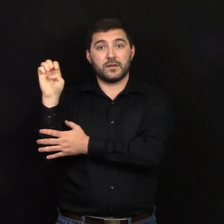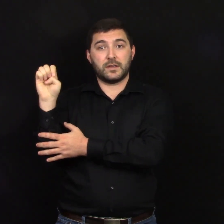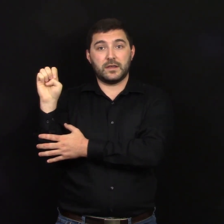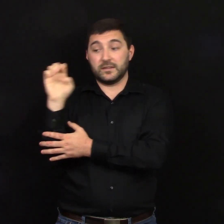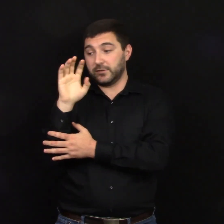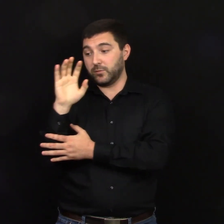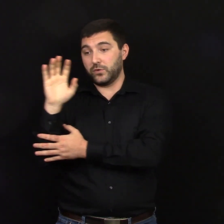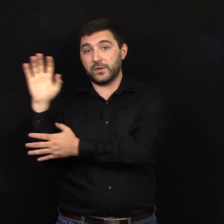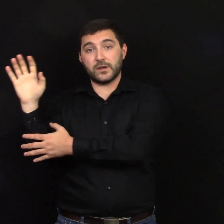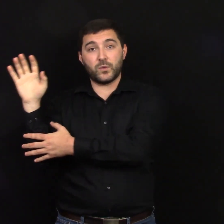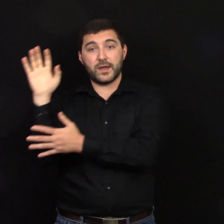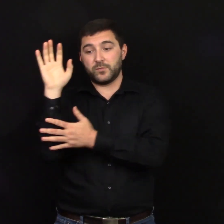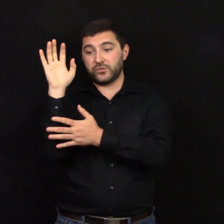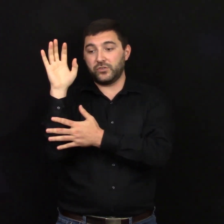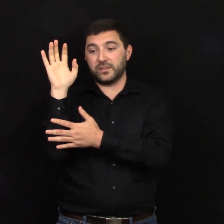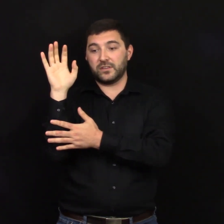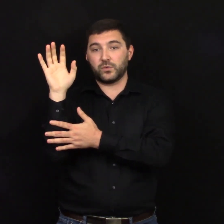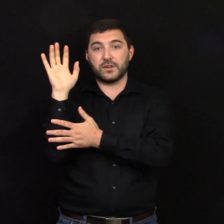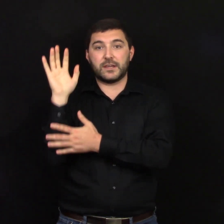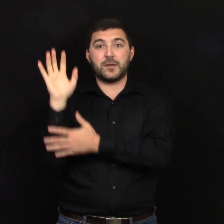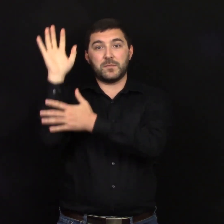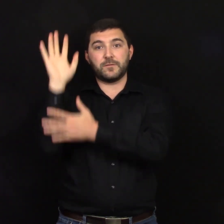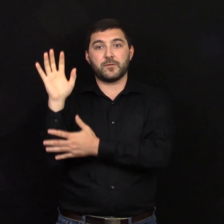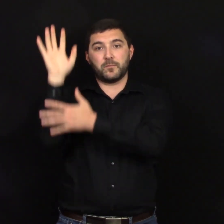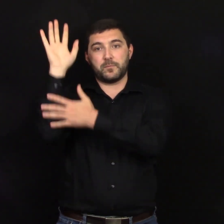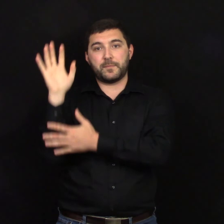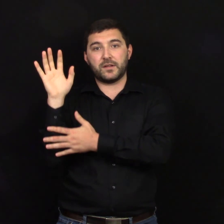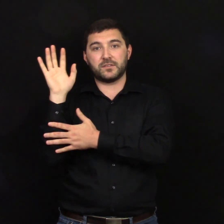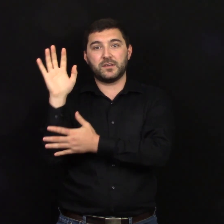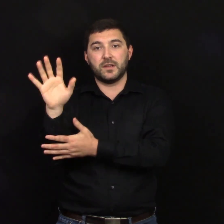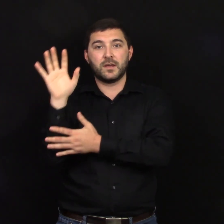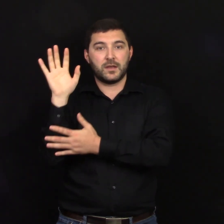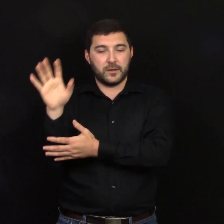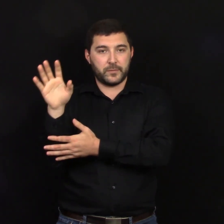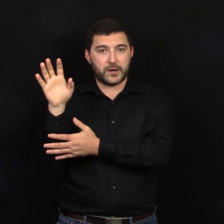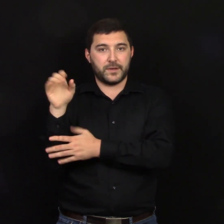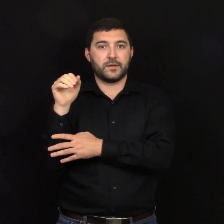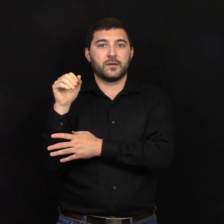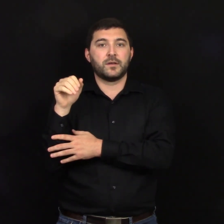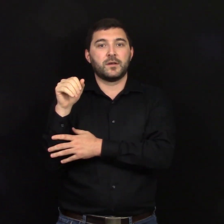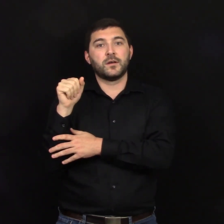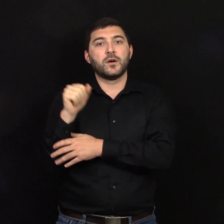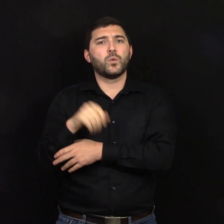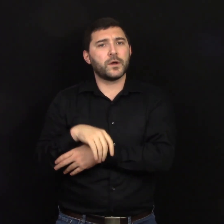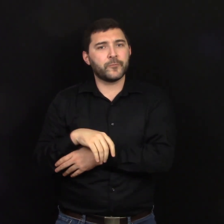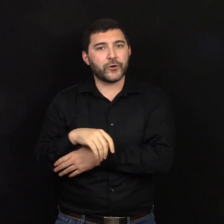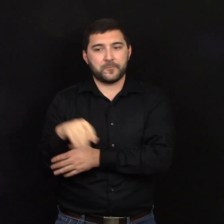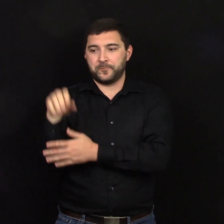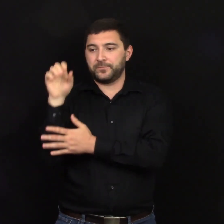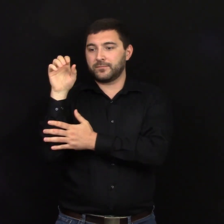M-O-R-E. Still moving away, I'm just using this one to keep me from bouncing and bobbing. One more.